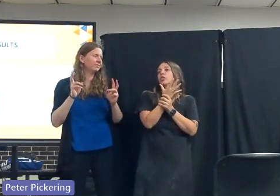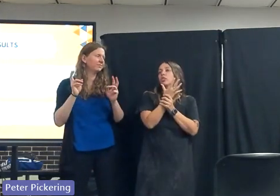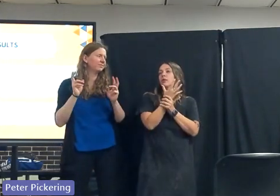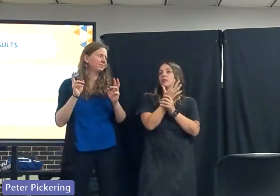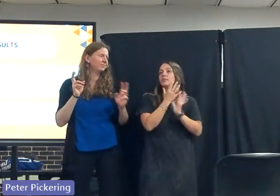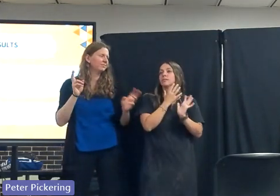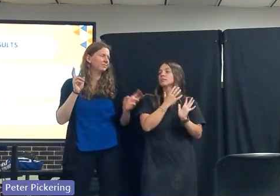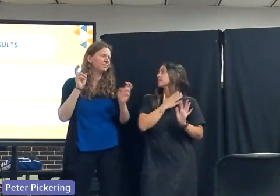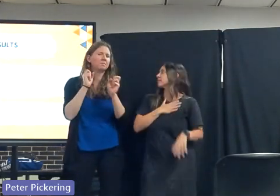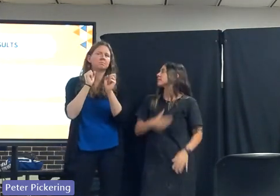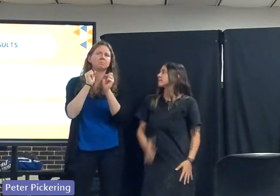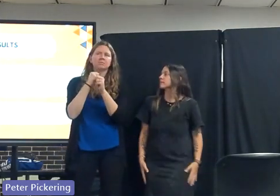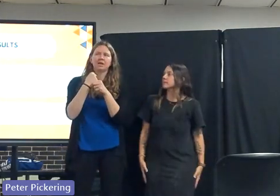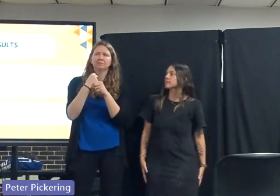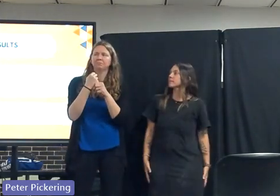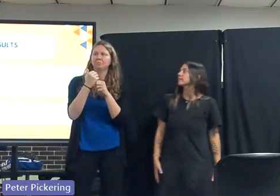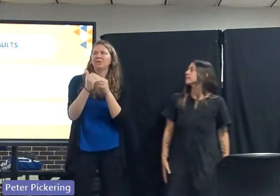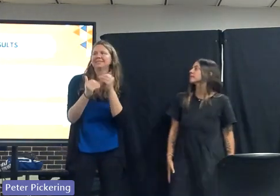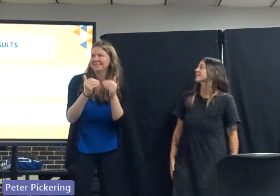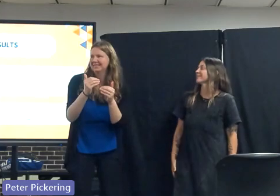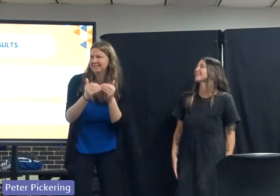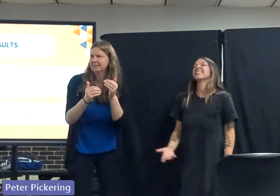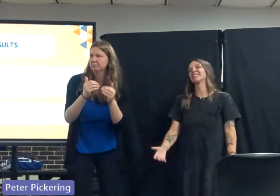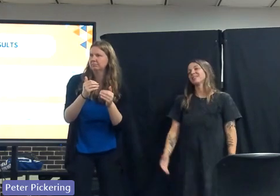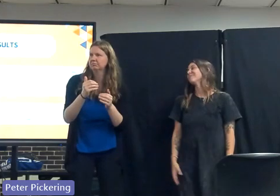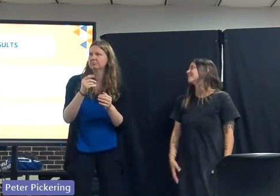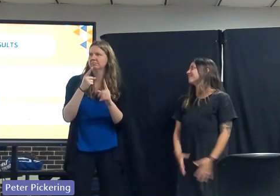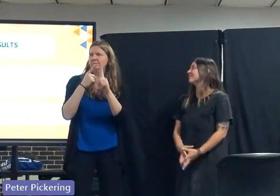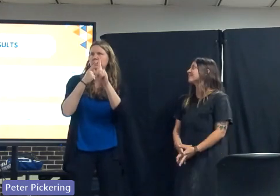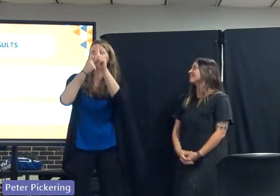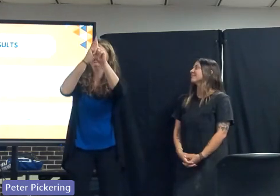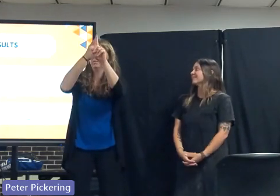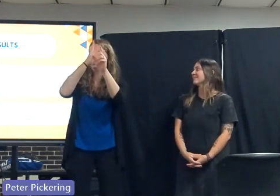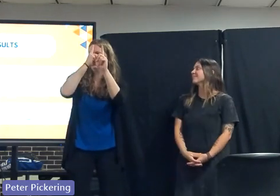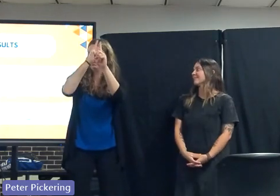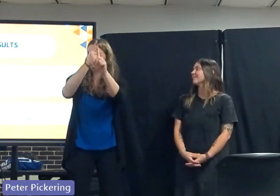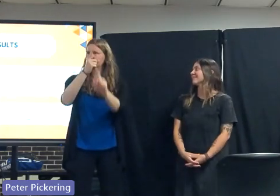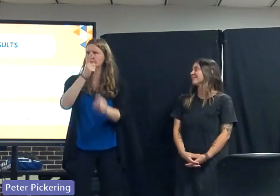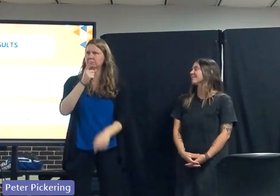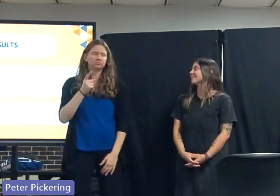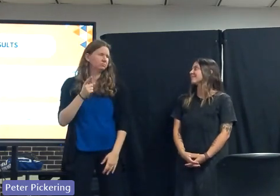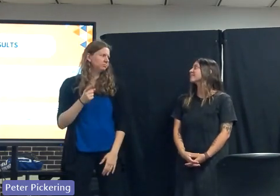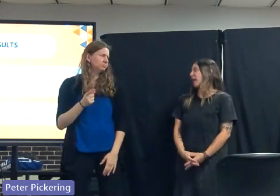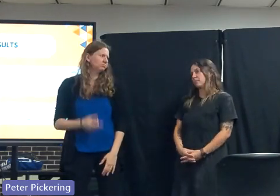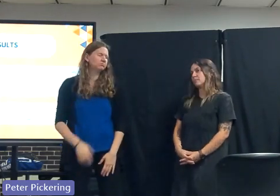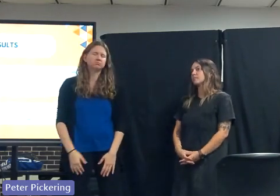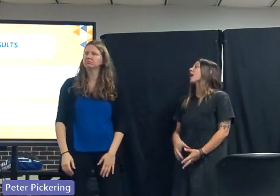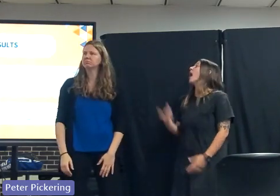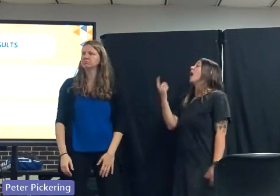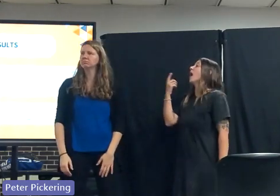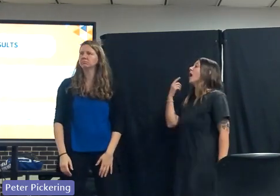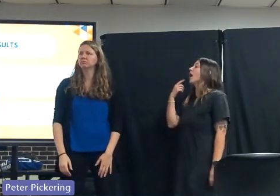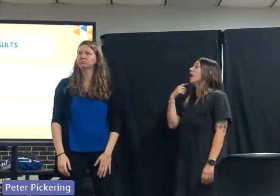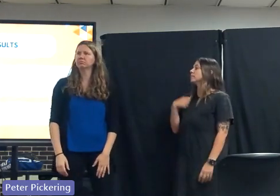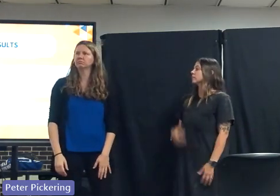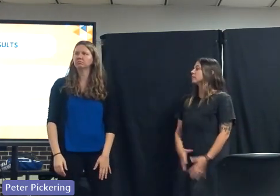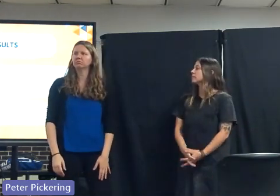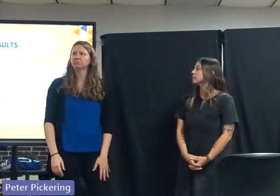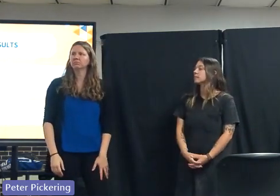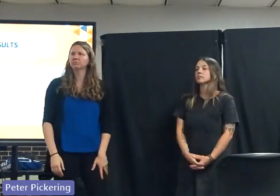level might be at a 3rd grade level, but if they're making those gains, then we still consider that growth. And so basically the